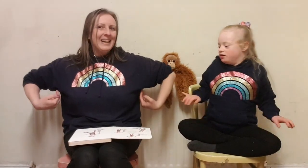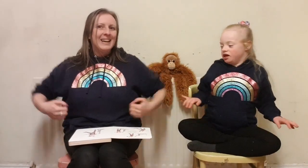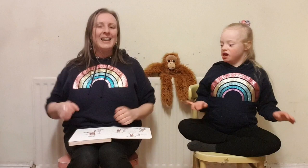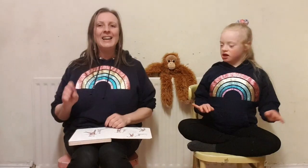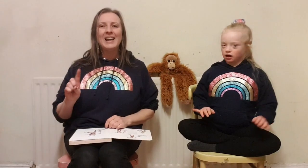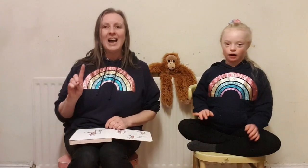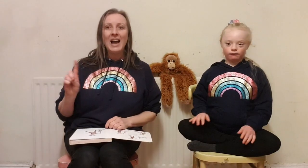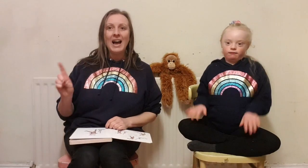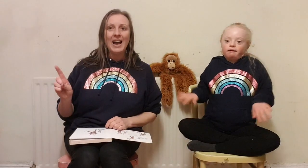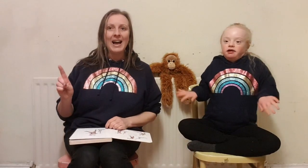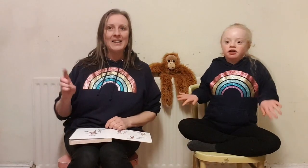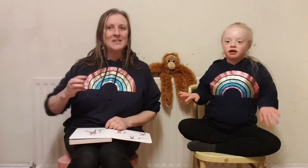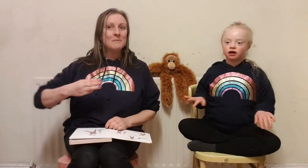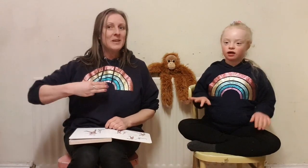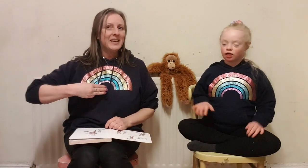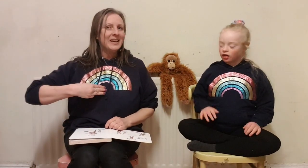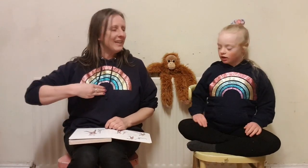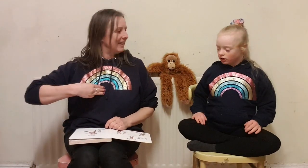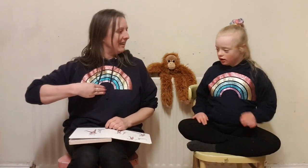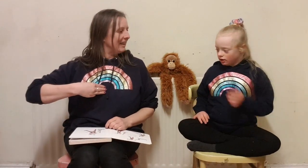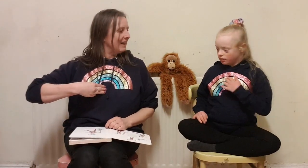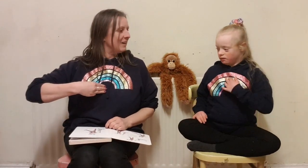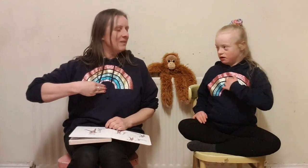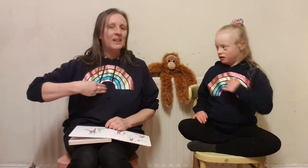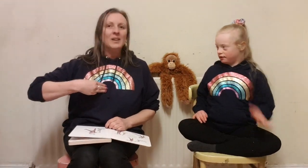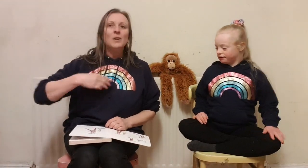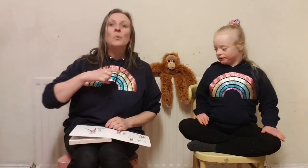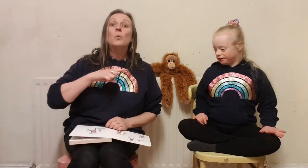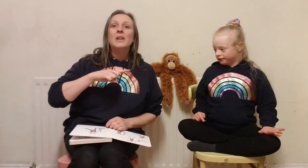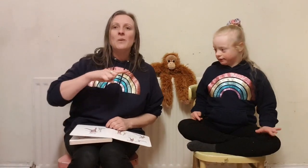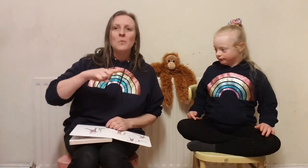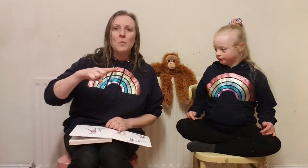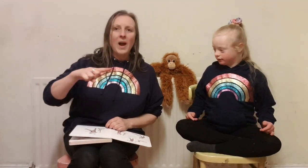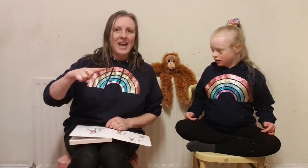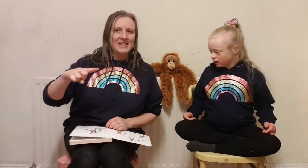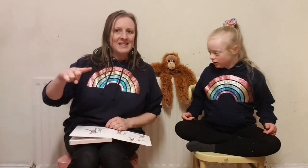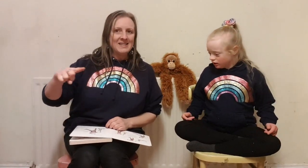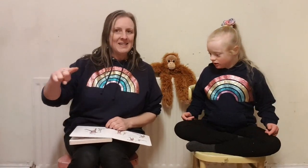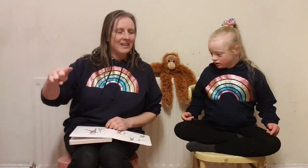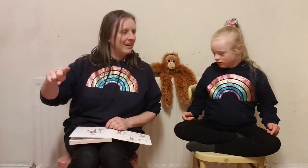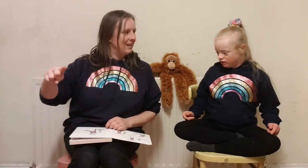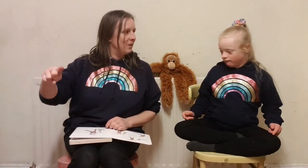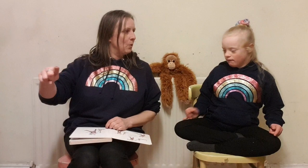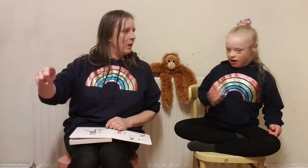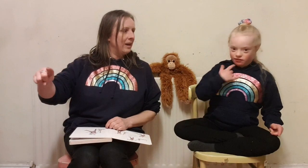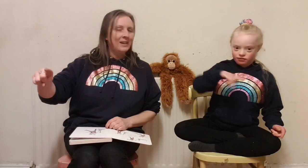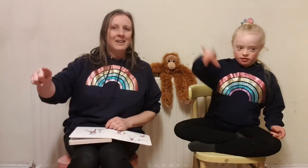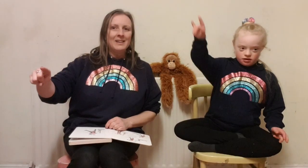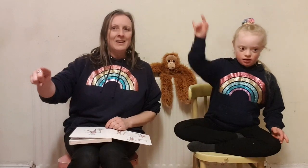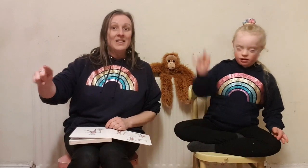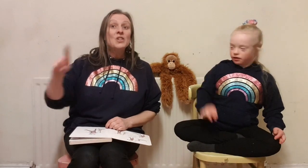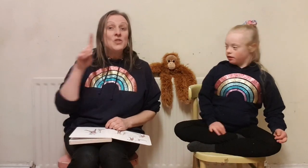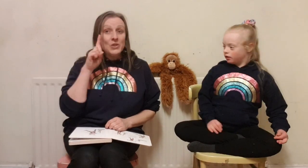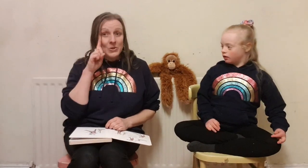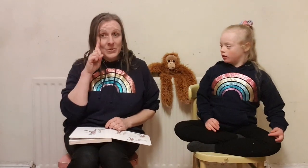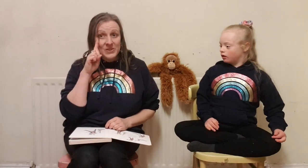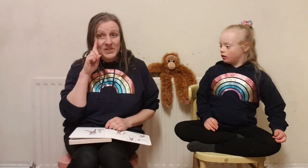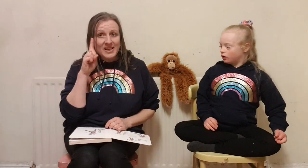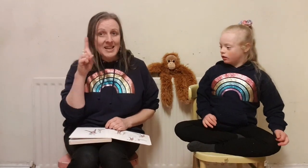Monkey. Monkey. And me. And me. We went. You went. To see.